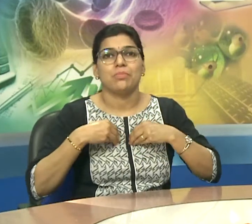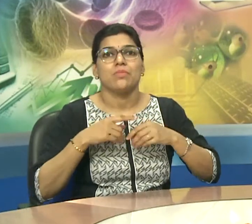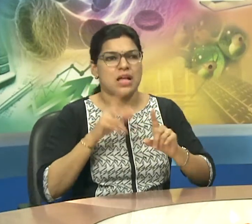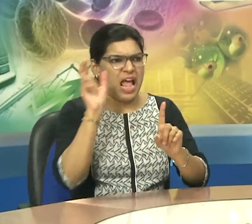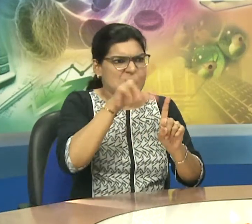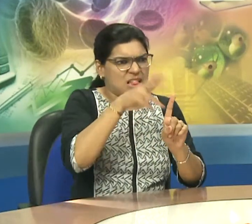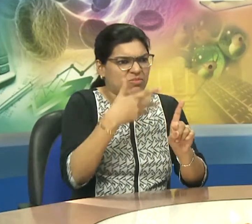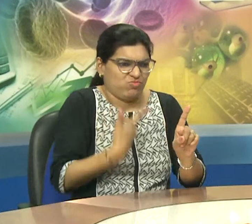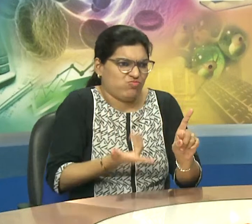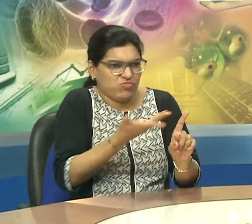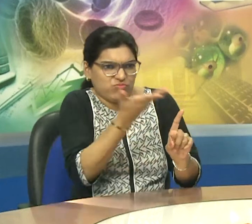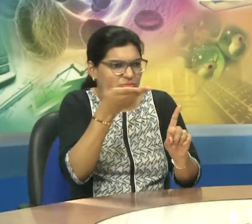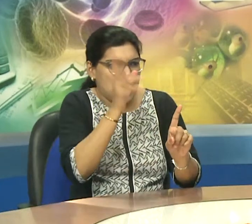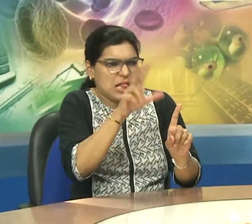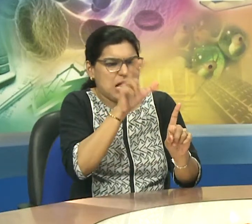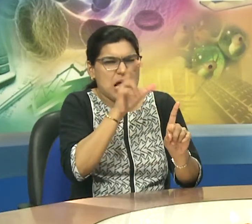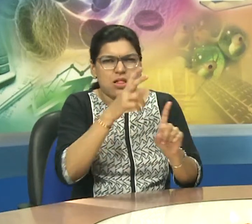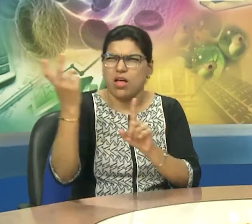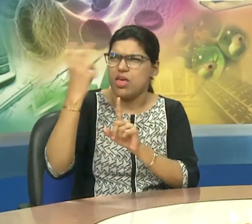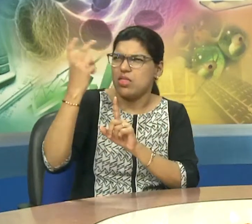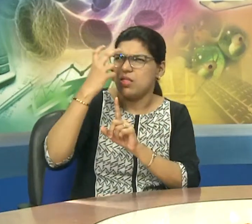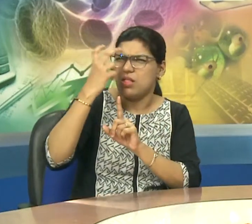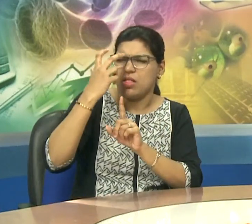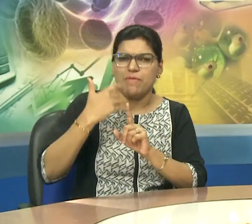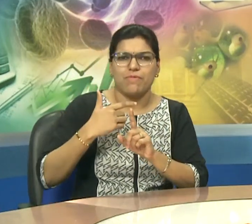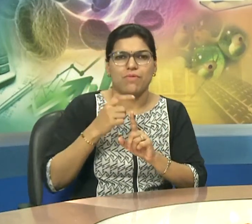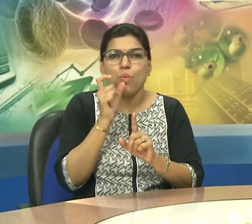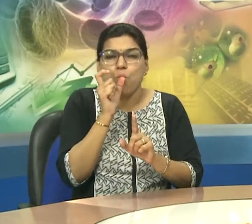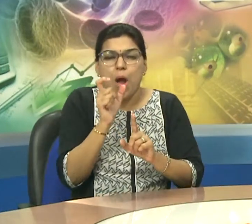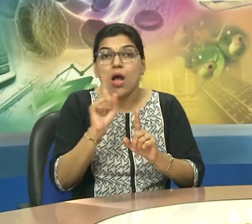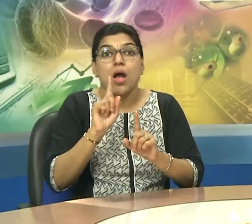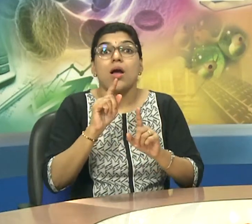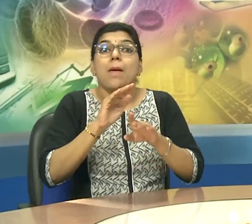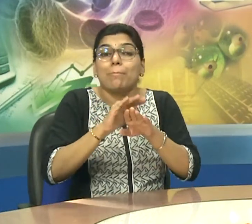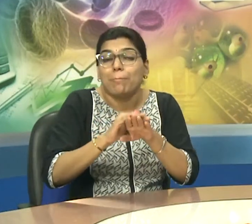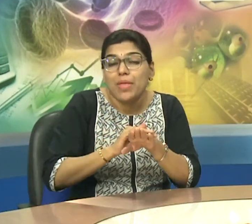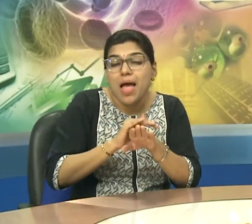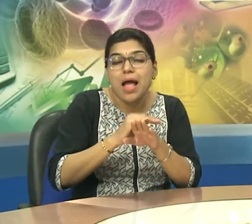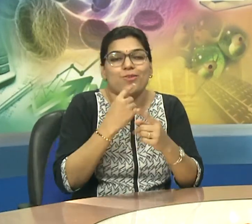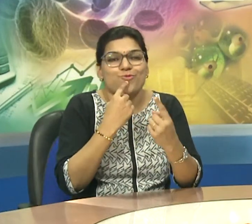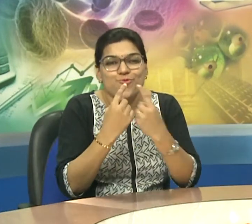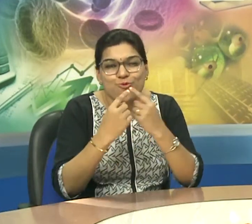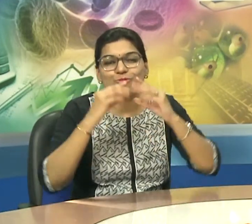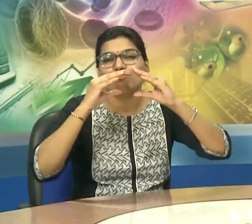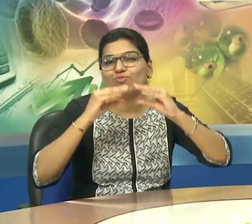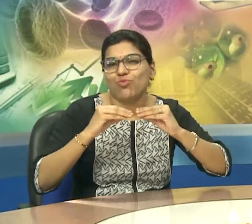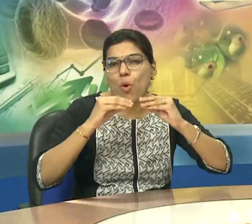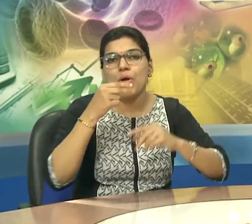to calm down the other person.